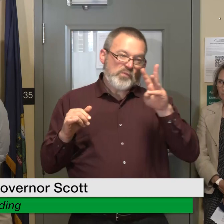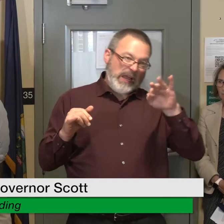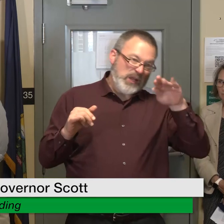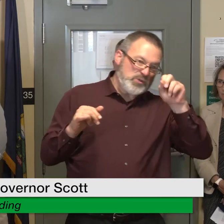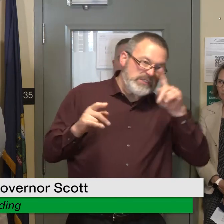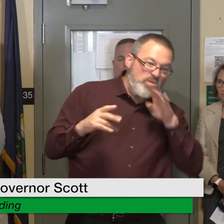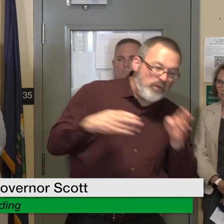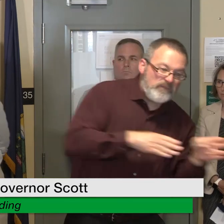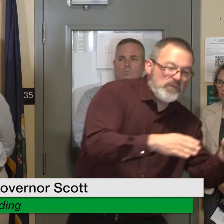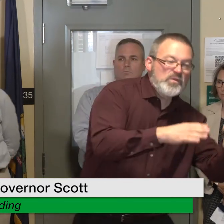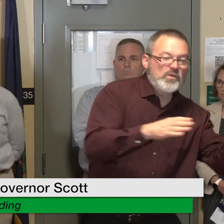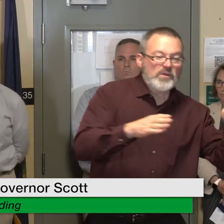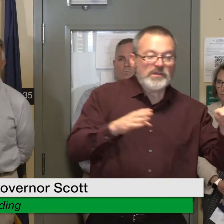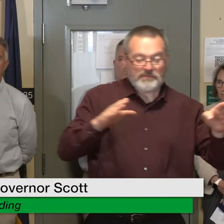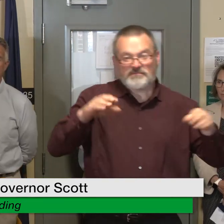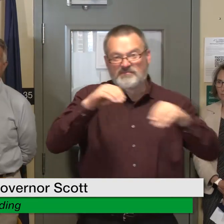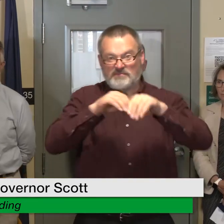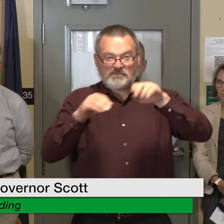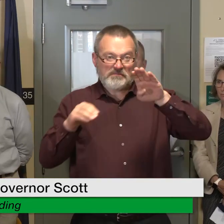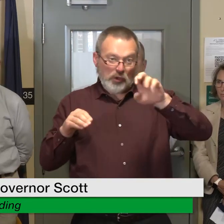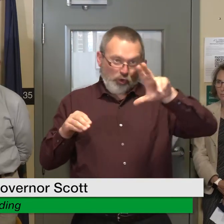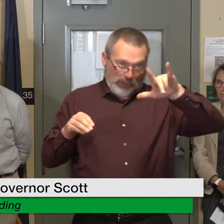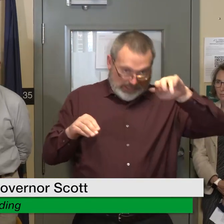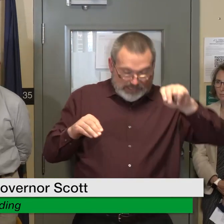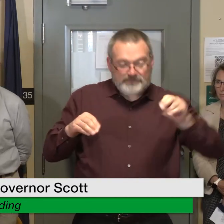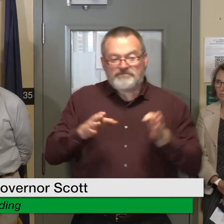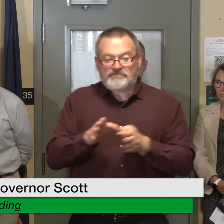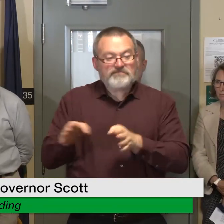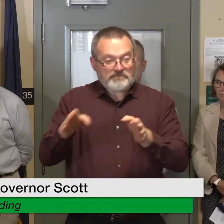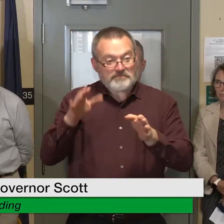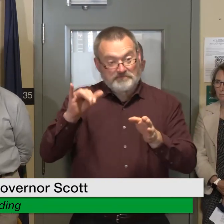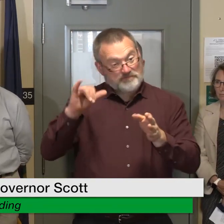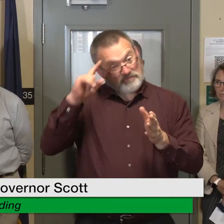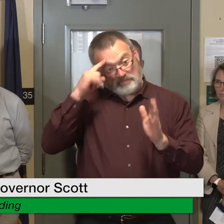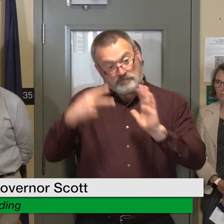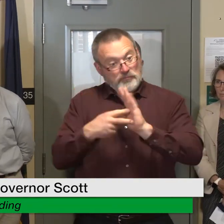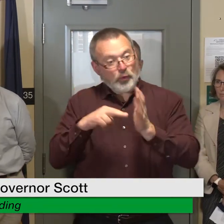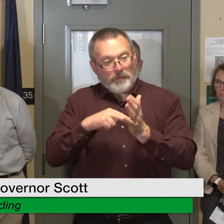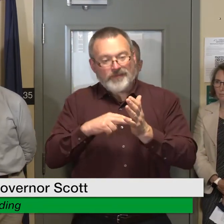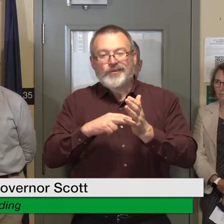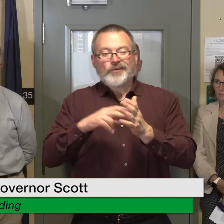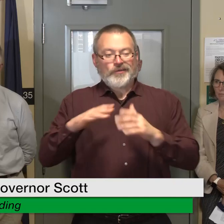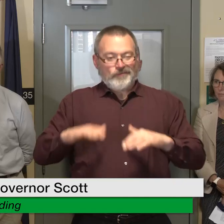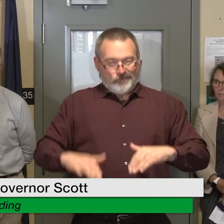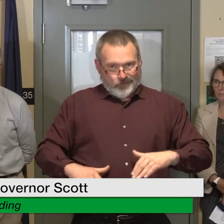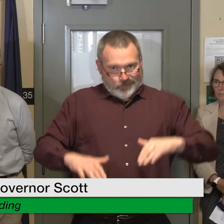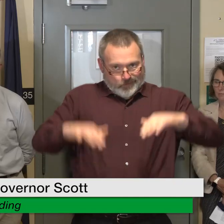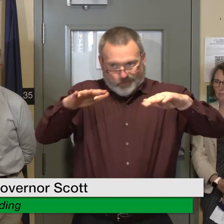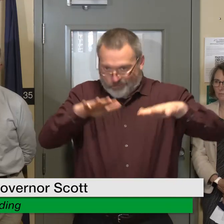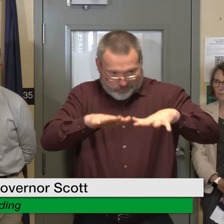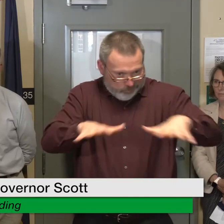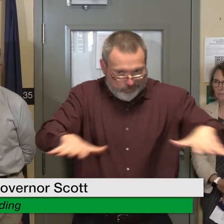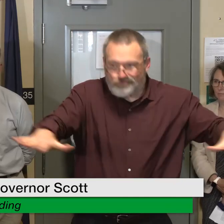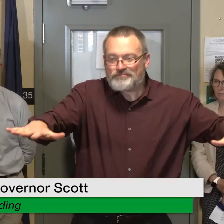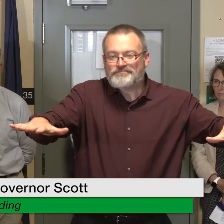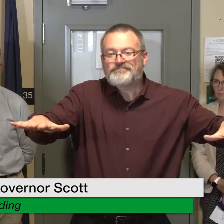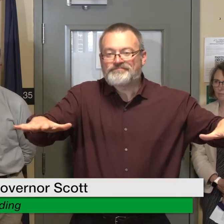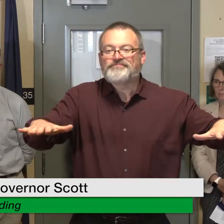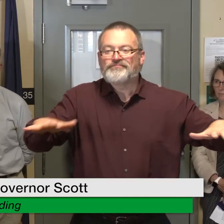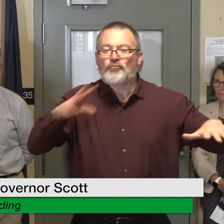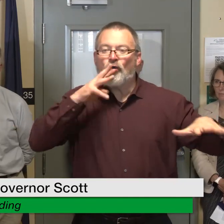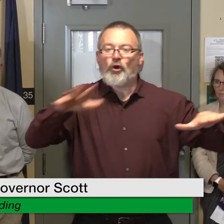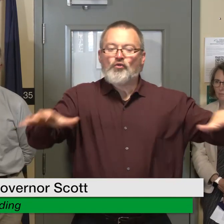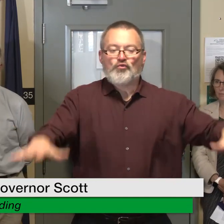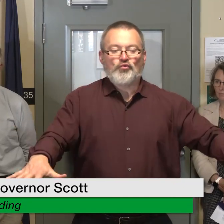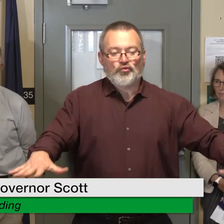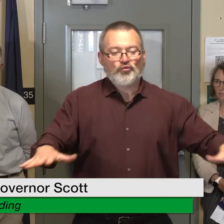Berlin-Montpelier line on the home farm property for a significant floodplain restoration project. Shifting gears, I'm going